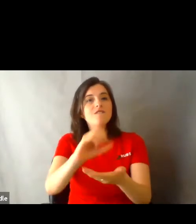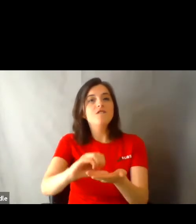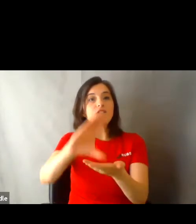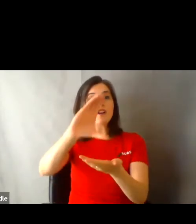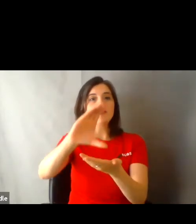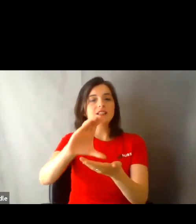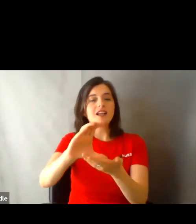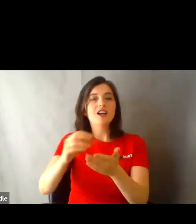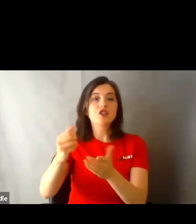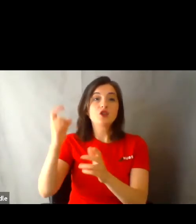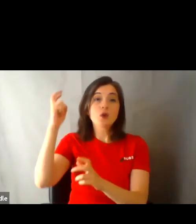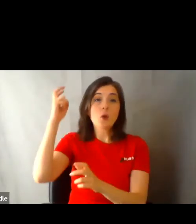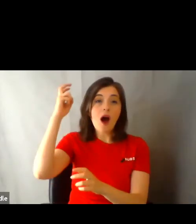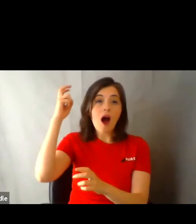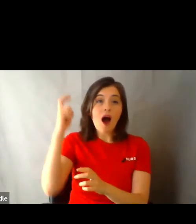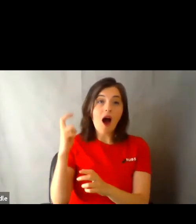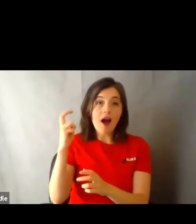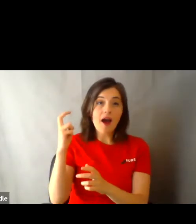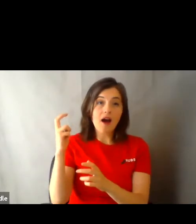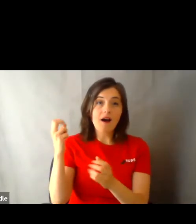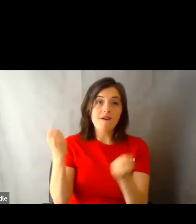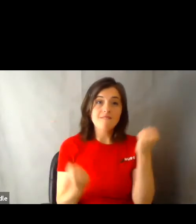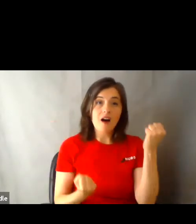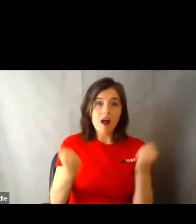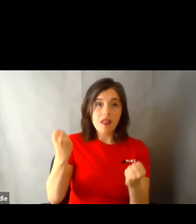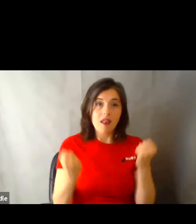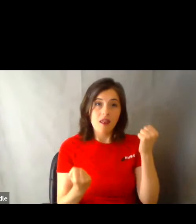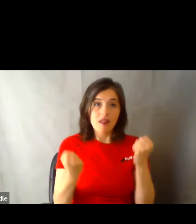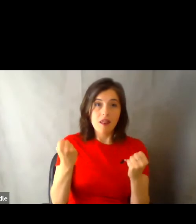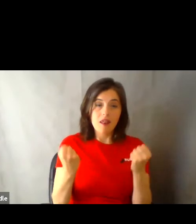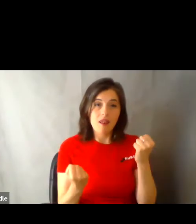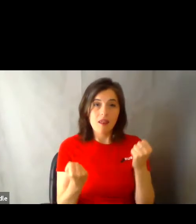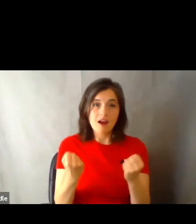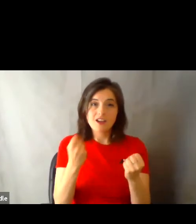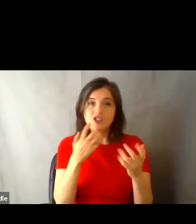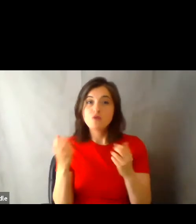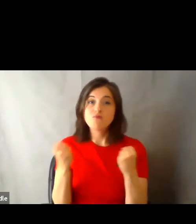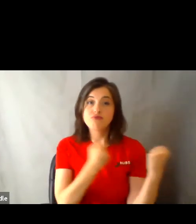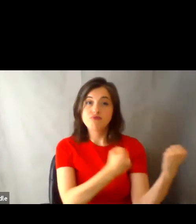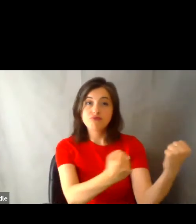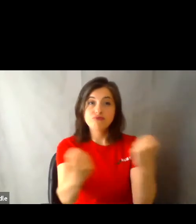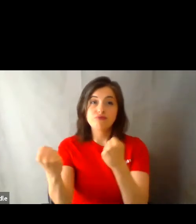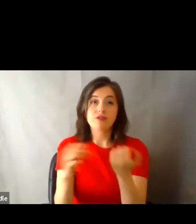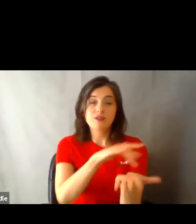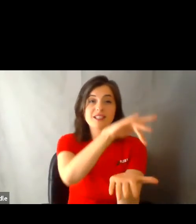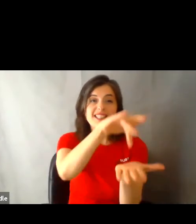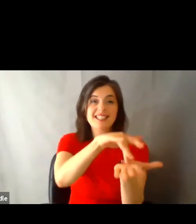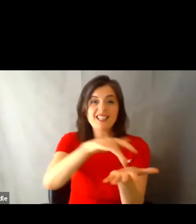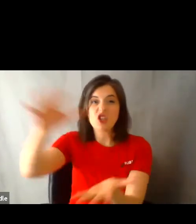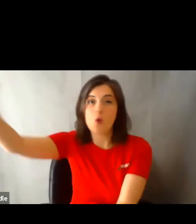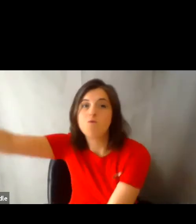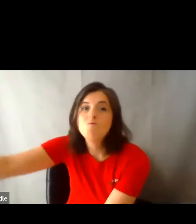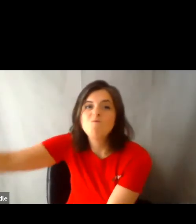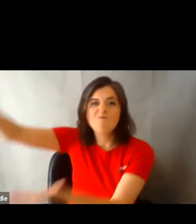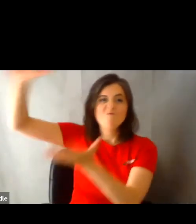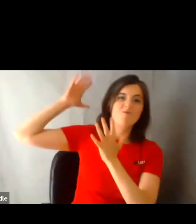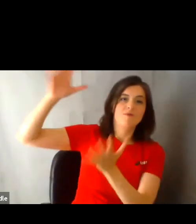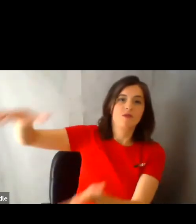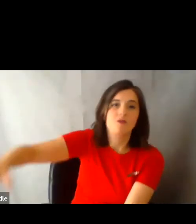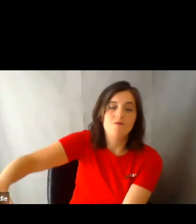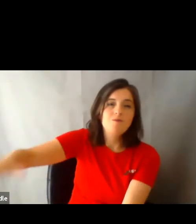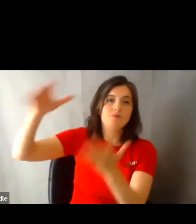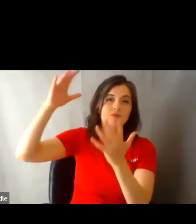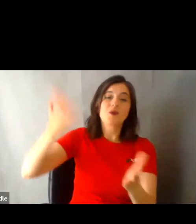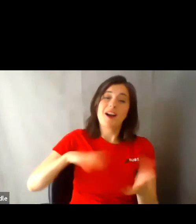drive around major towns and cities to take the Metro newspapers from the stands. And I do have to give a shout out to Lorraine, the